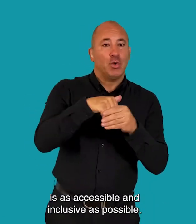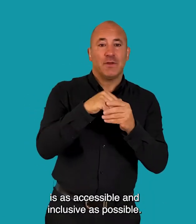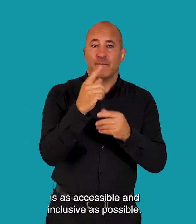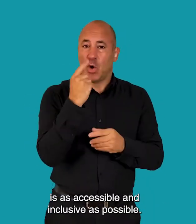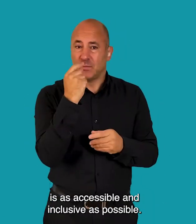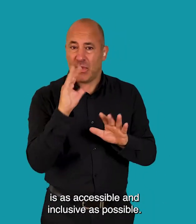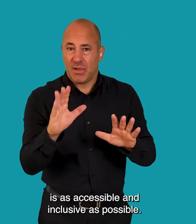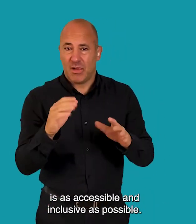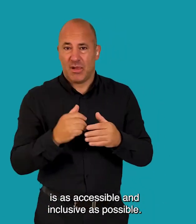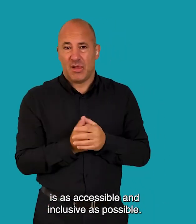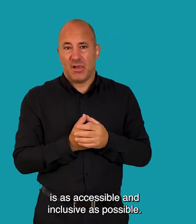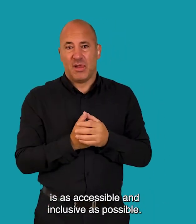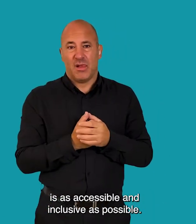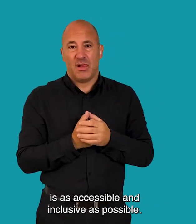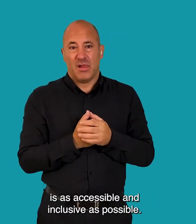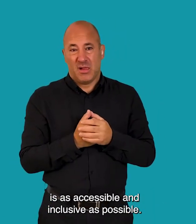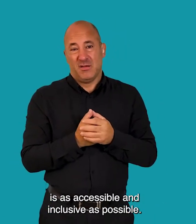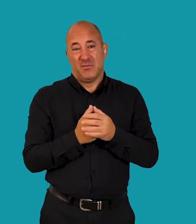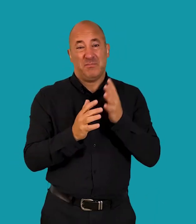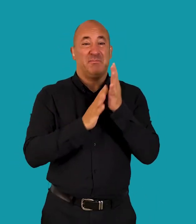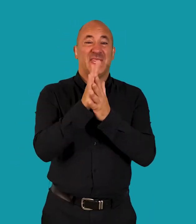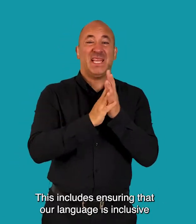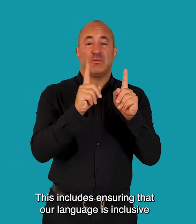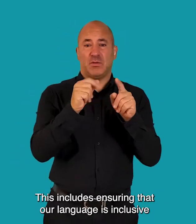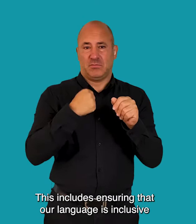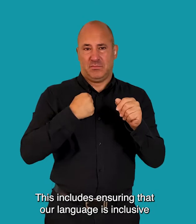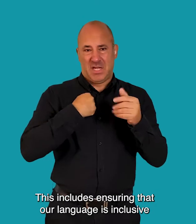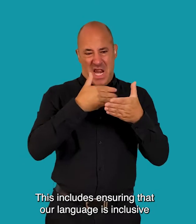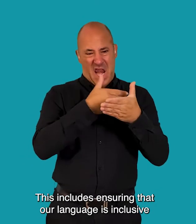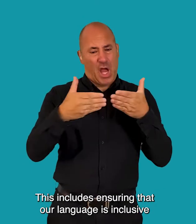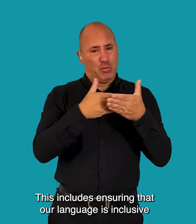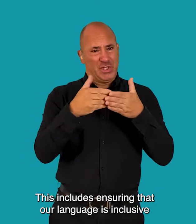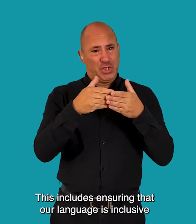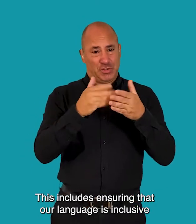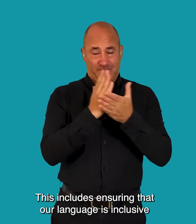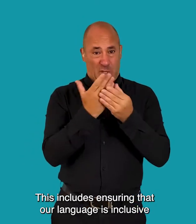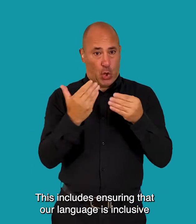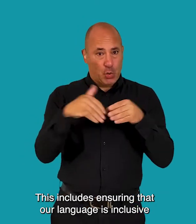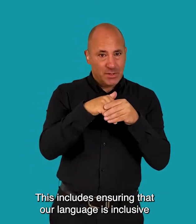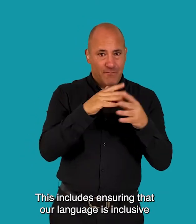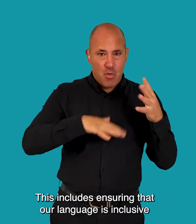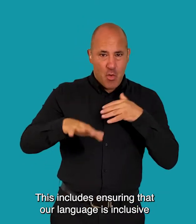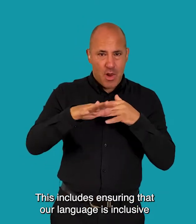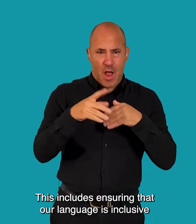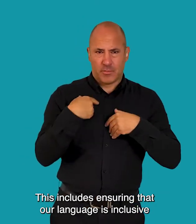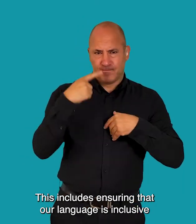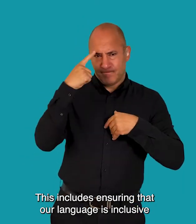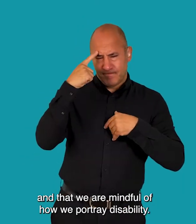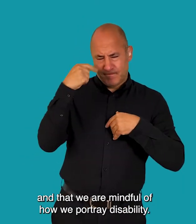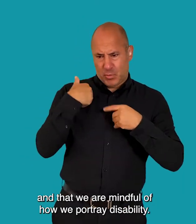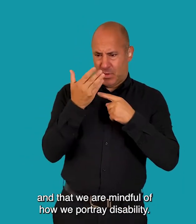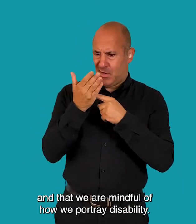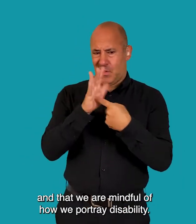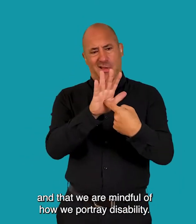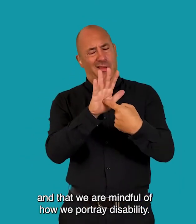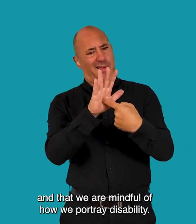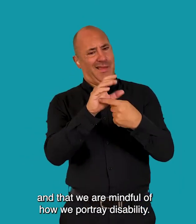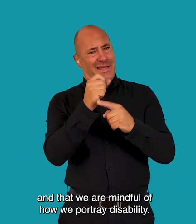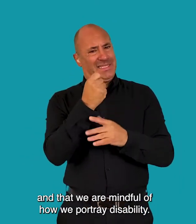accessible and inclusive as possible. This includes ensuring that our language is inclusive and that we are mindful of how we